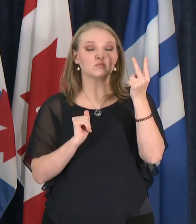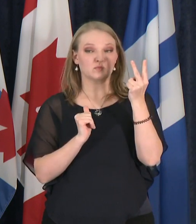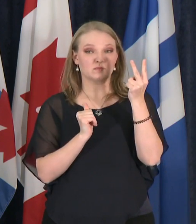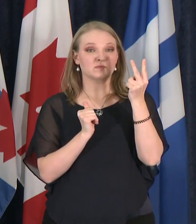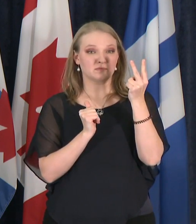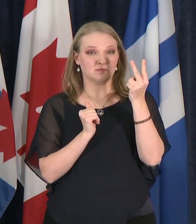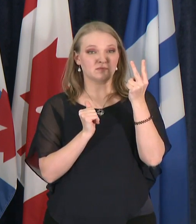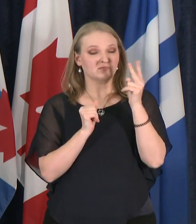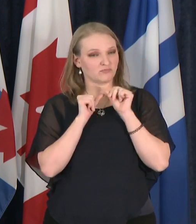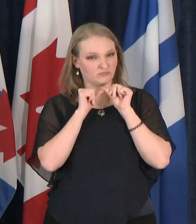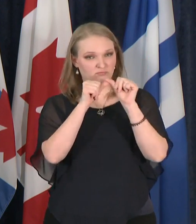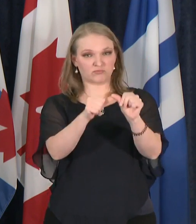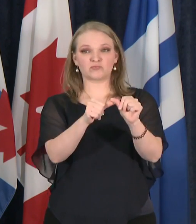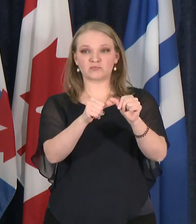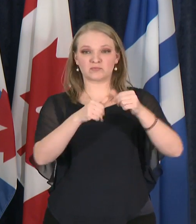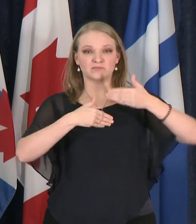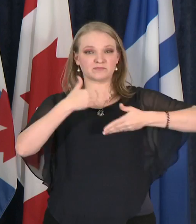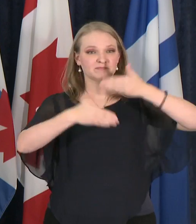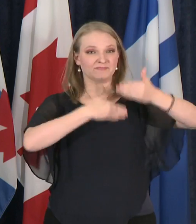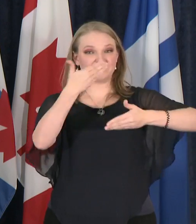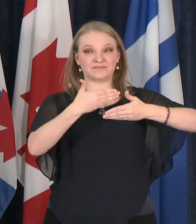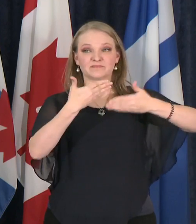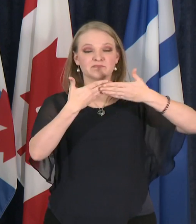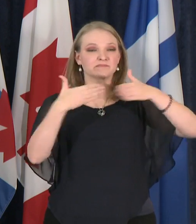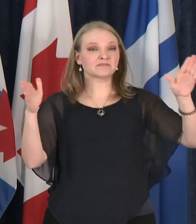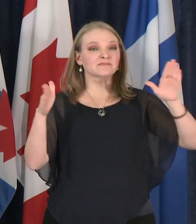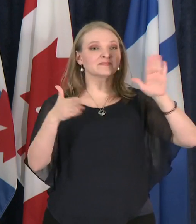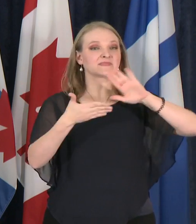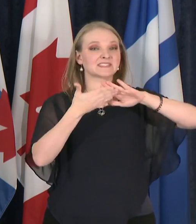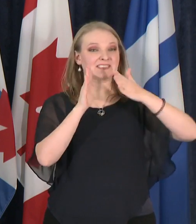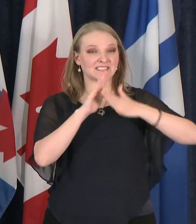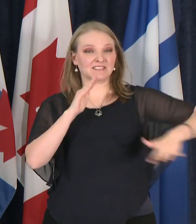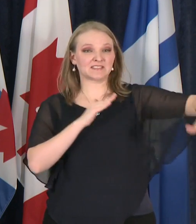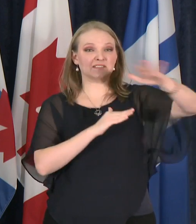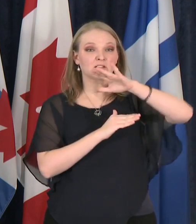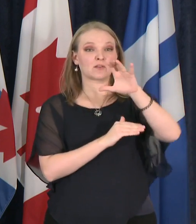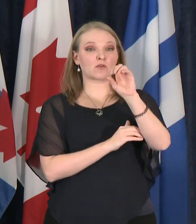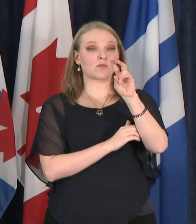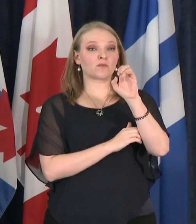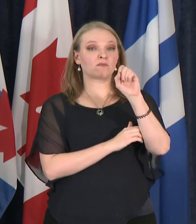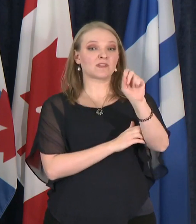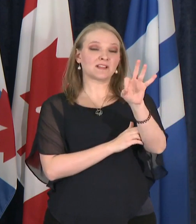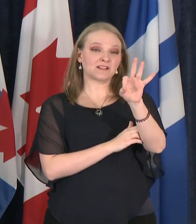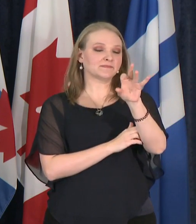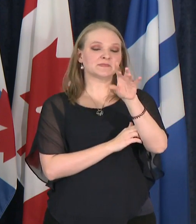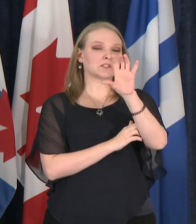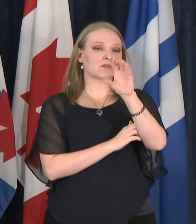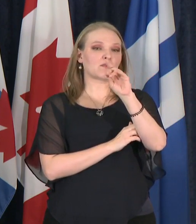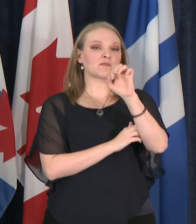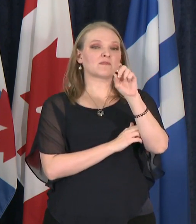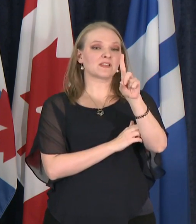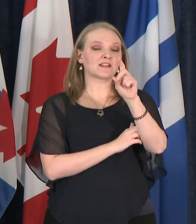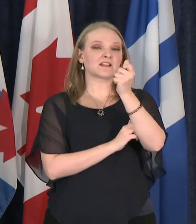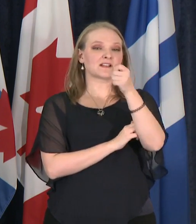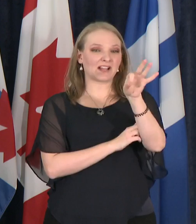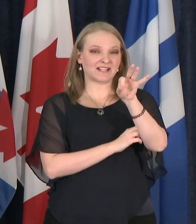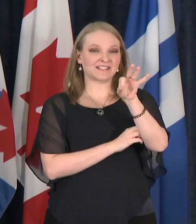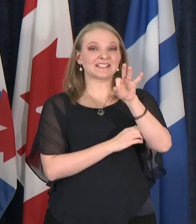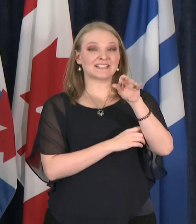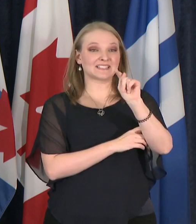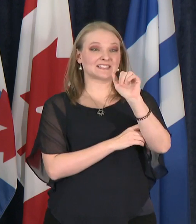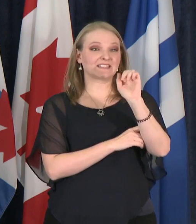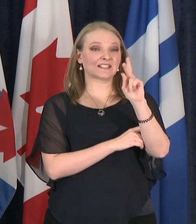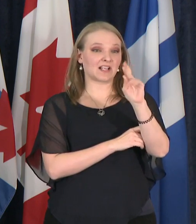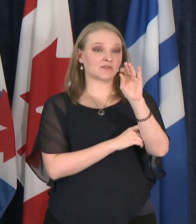continue to operate a citywide COVID-19 task force. The EOC is coordinating all